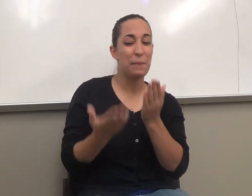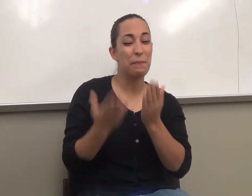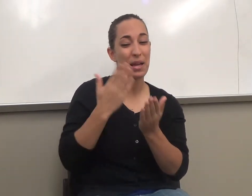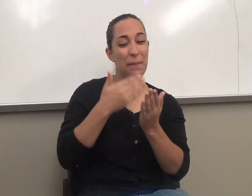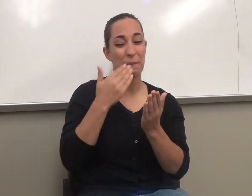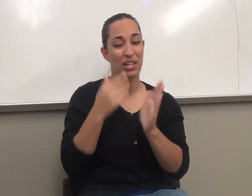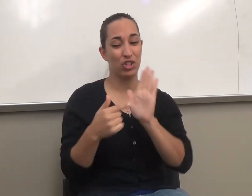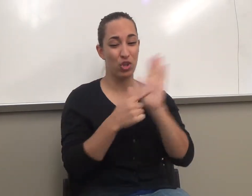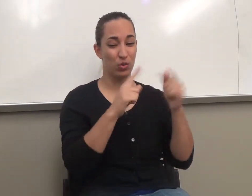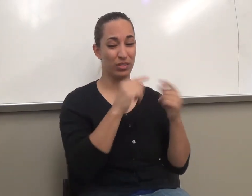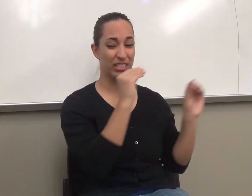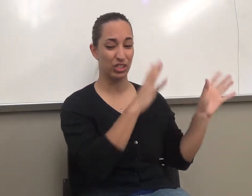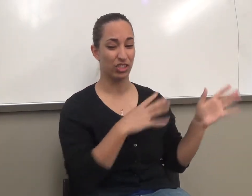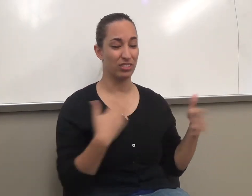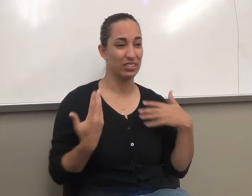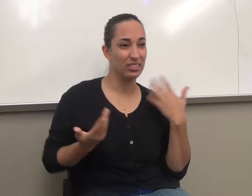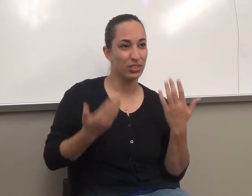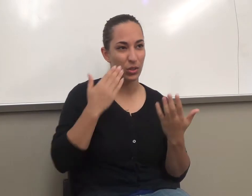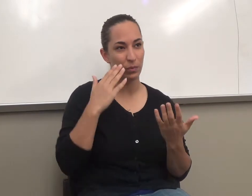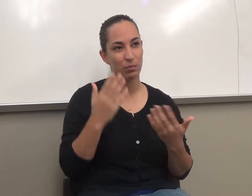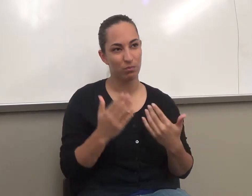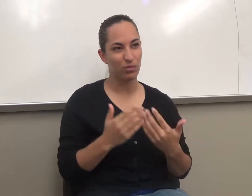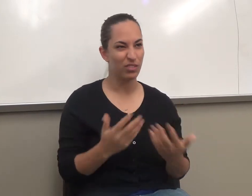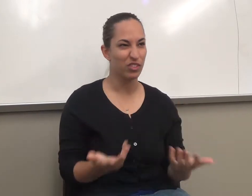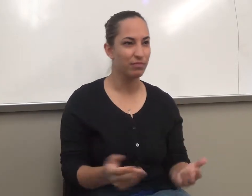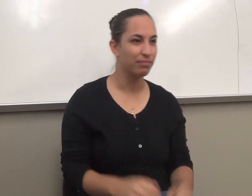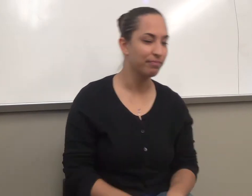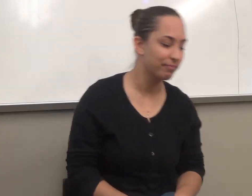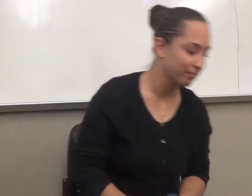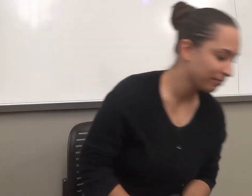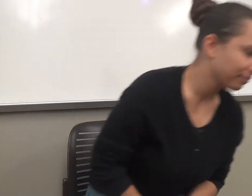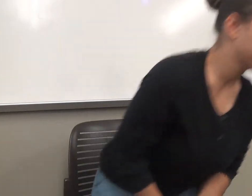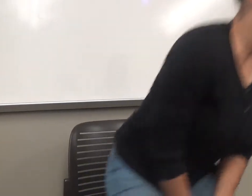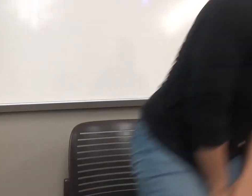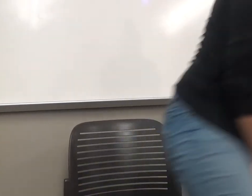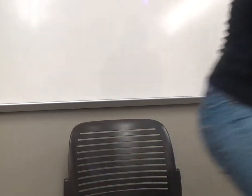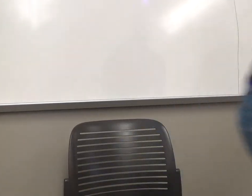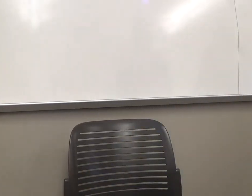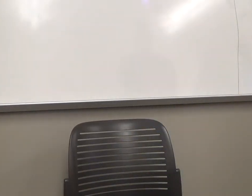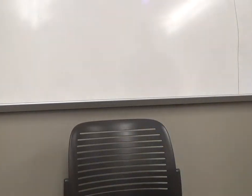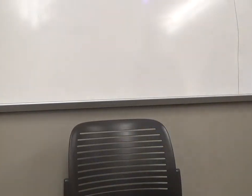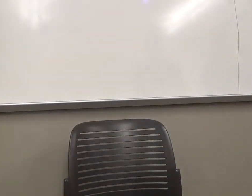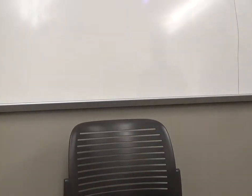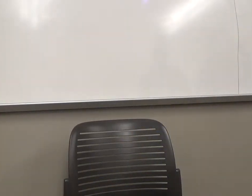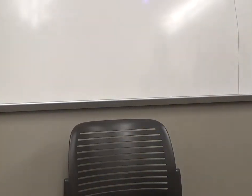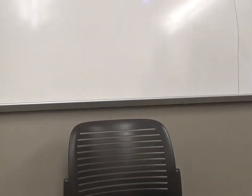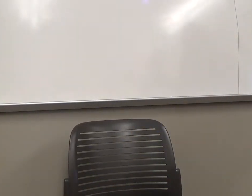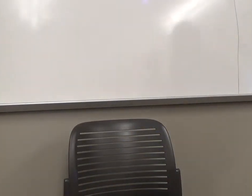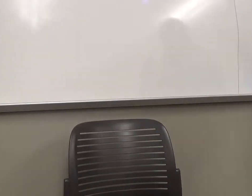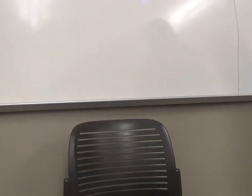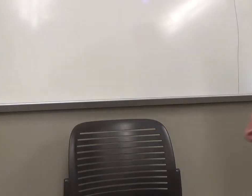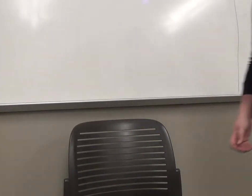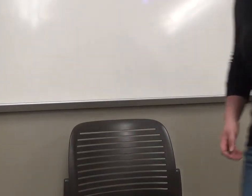Penny. You might want to have the English Center help you with that. Don't be afraid to do that, okay?